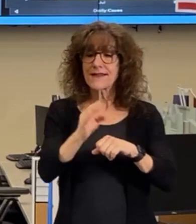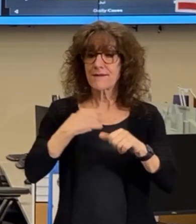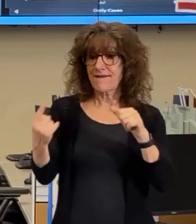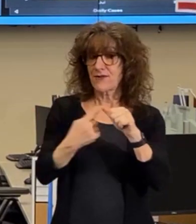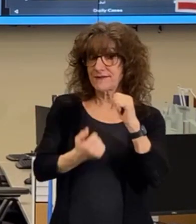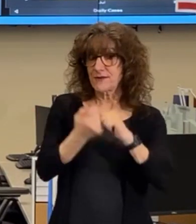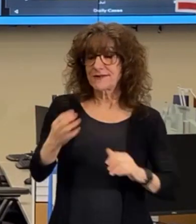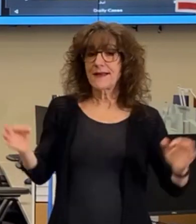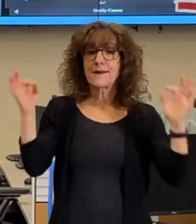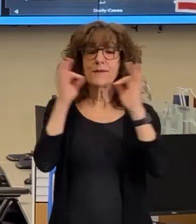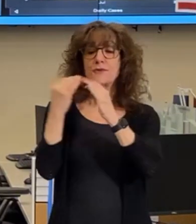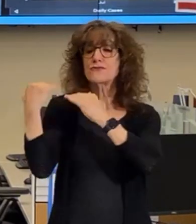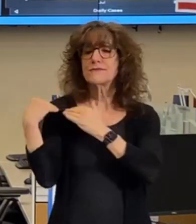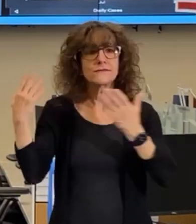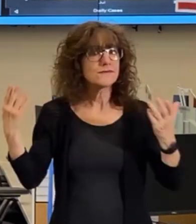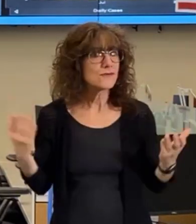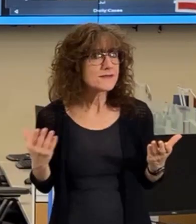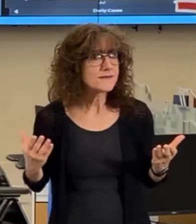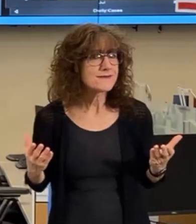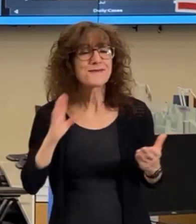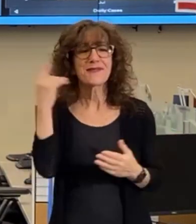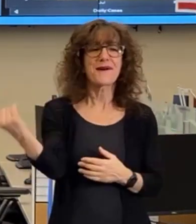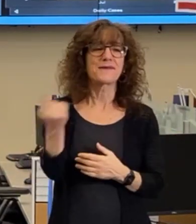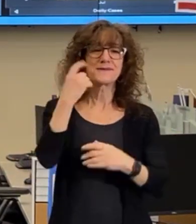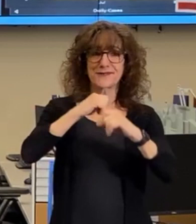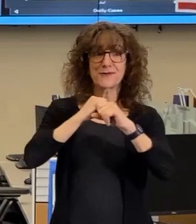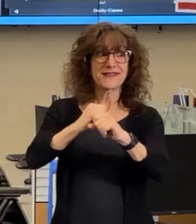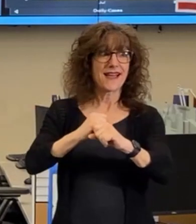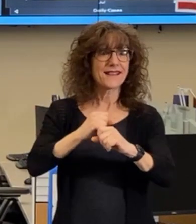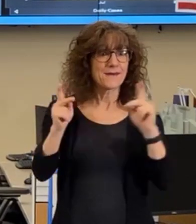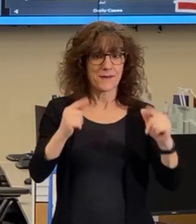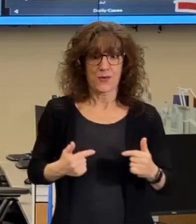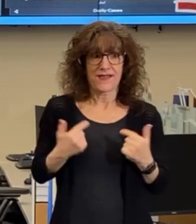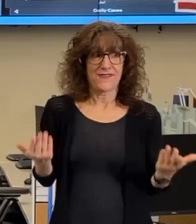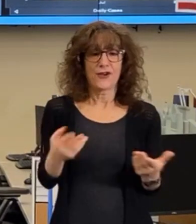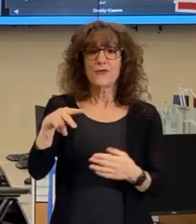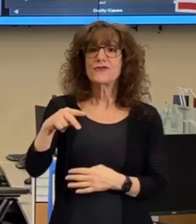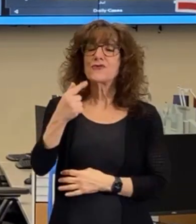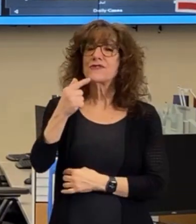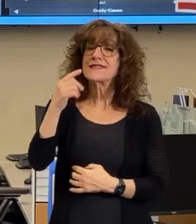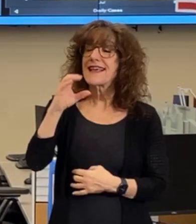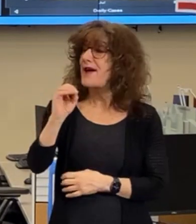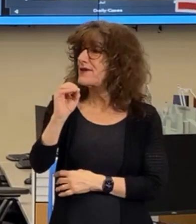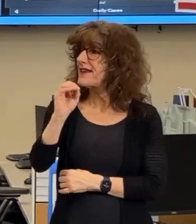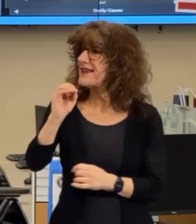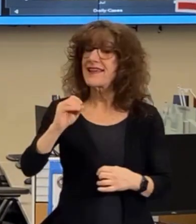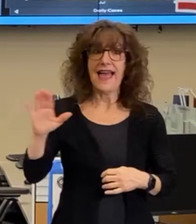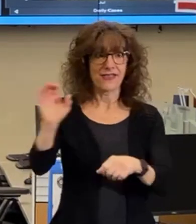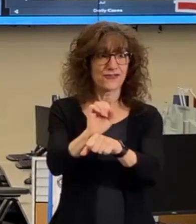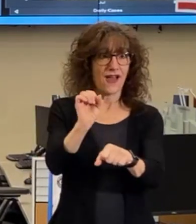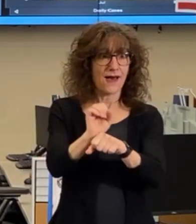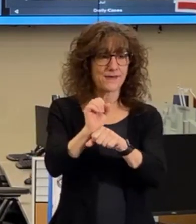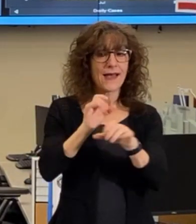and most important responsibility will always be to protect the residents of Prince George's County, their lives, and their livelihood. And as